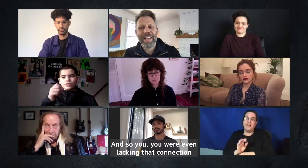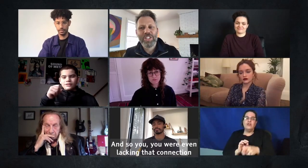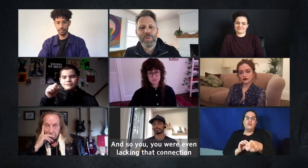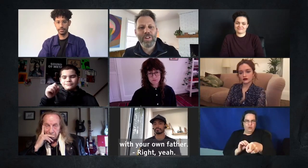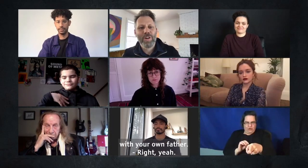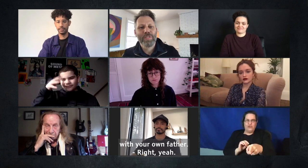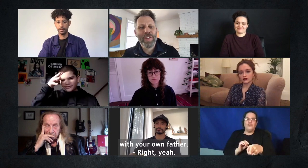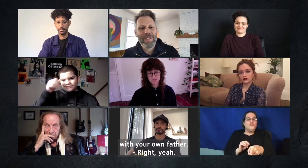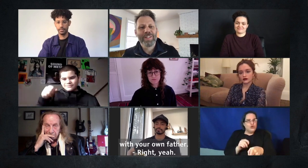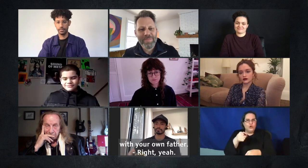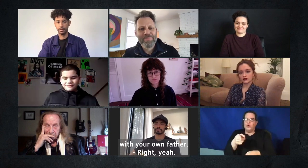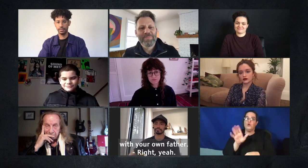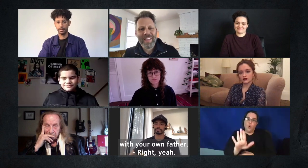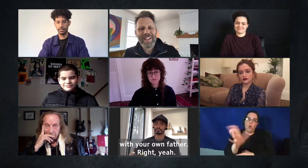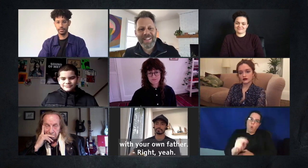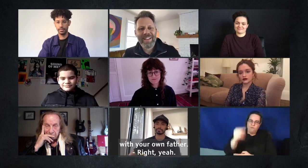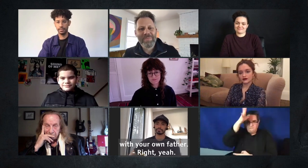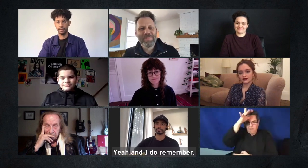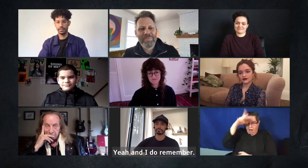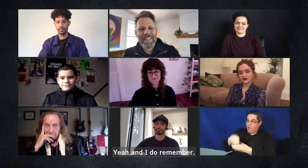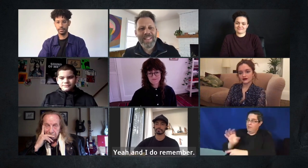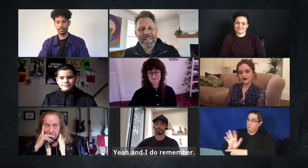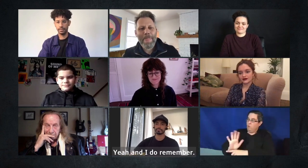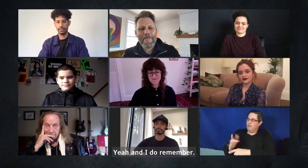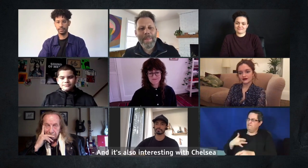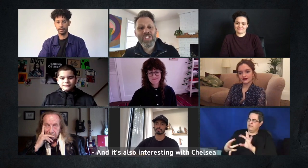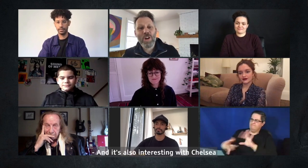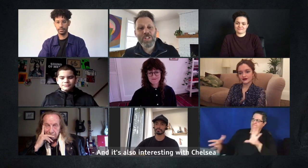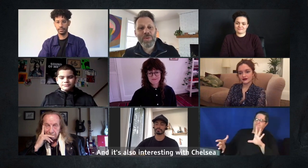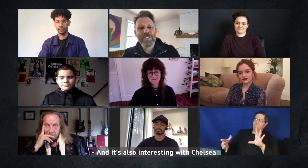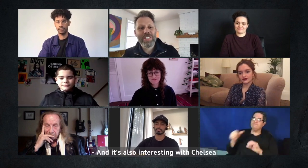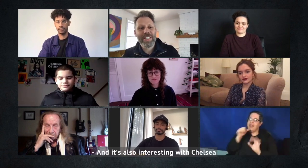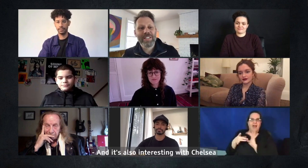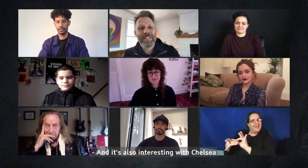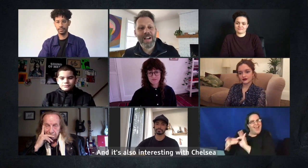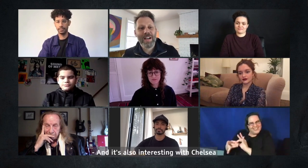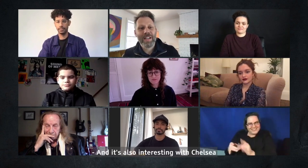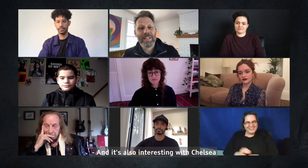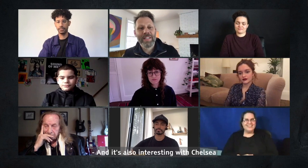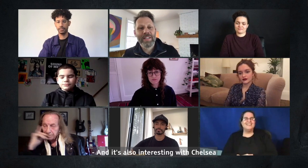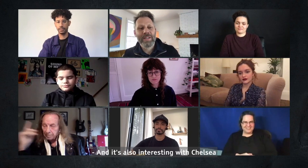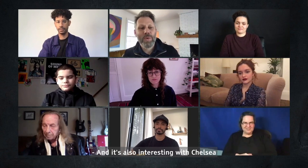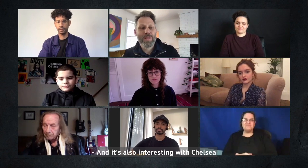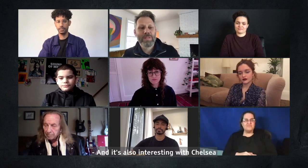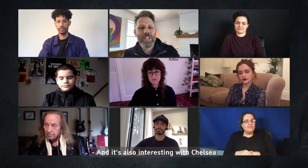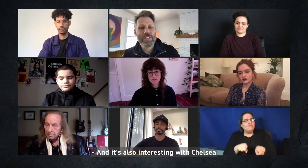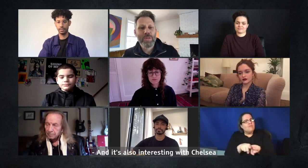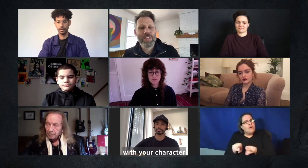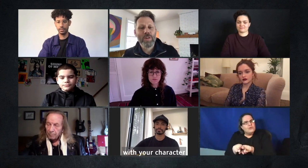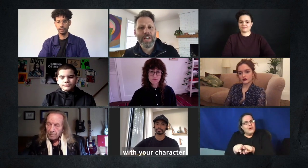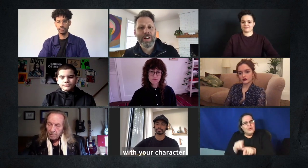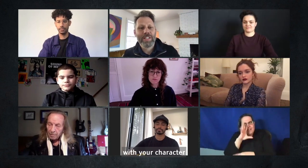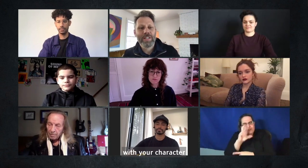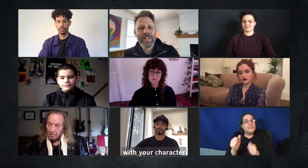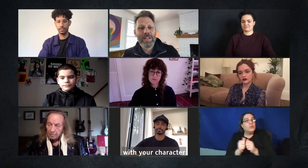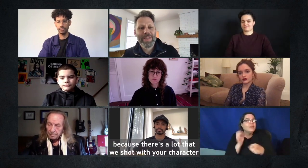that connection with your right. own father. Right, yeah. Yeah, no, I do remember. And it's also interesting with Chelsea, with